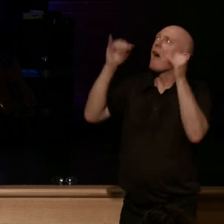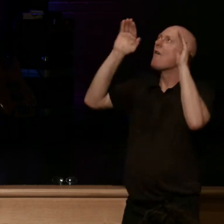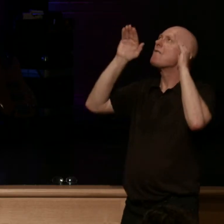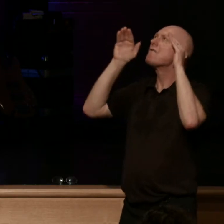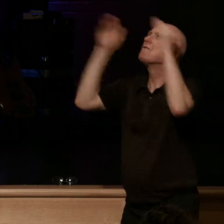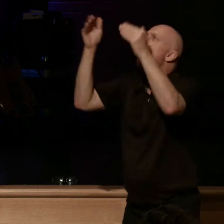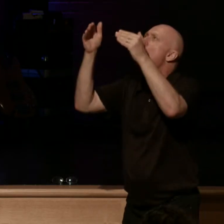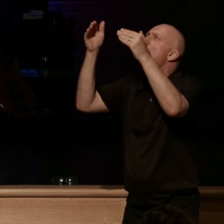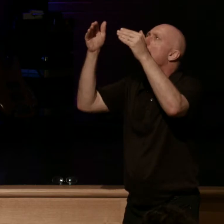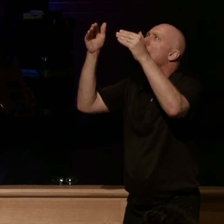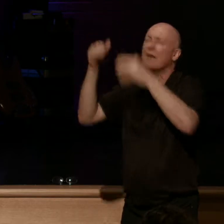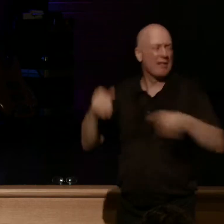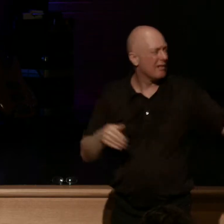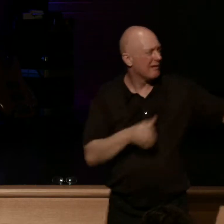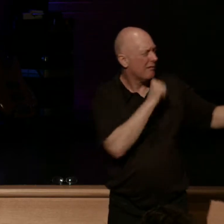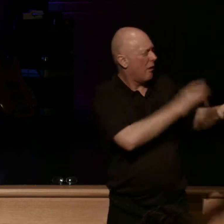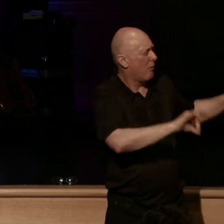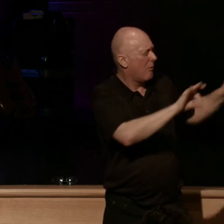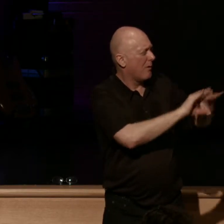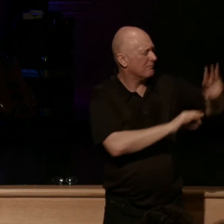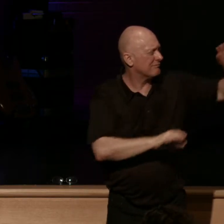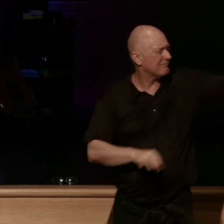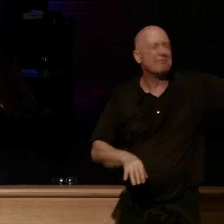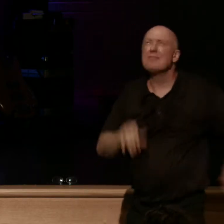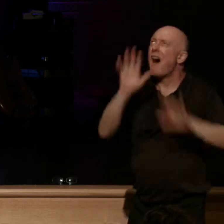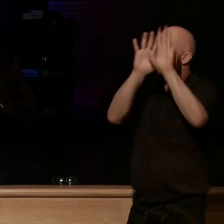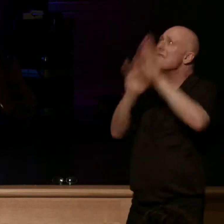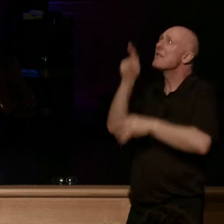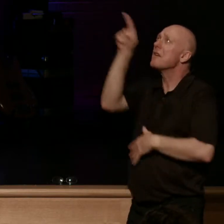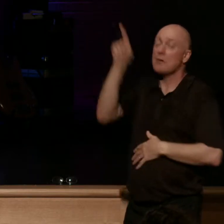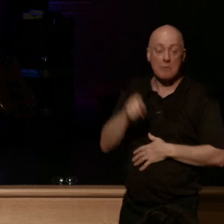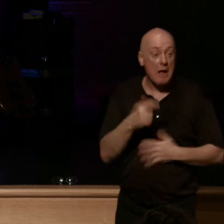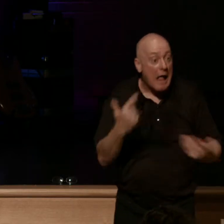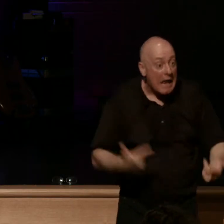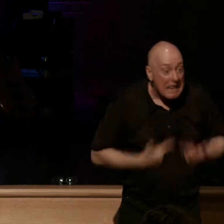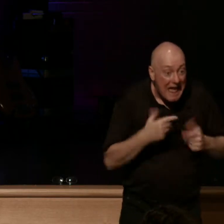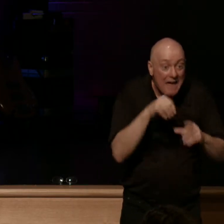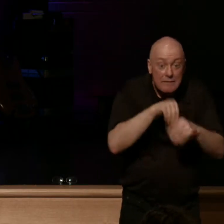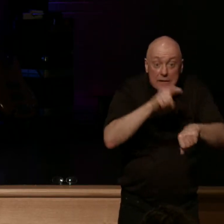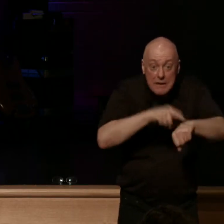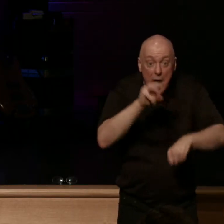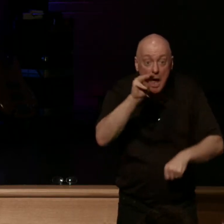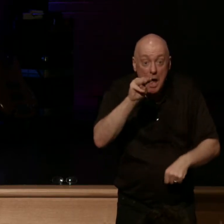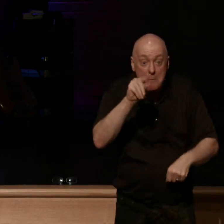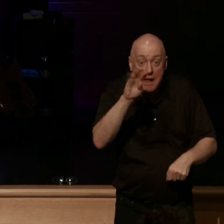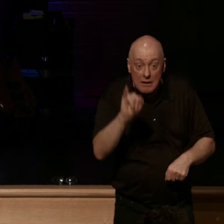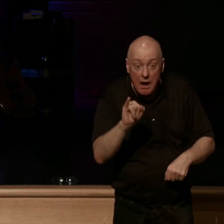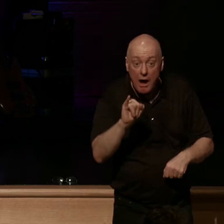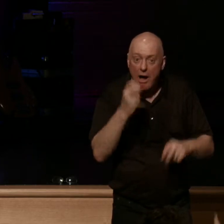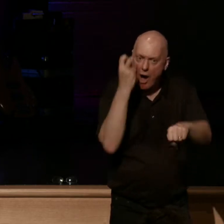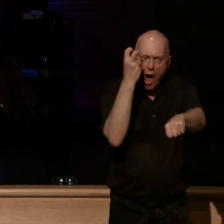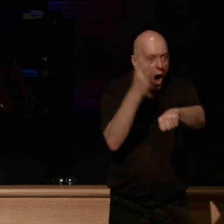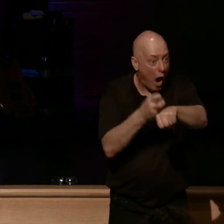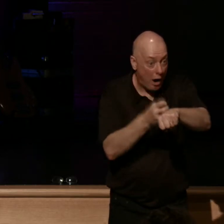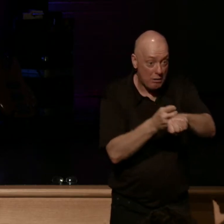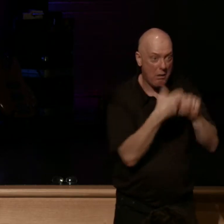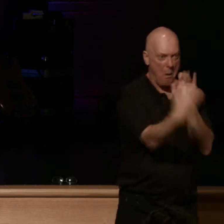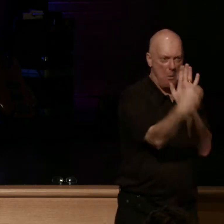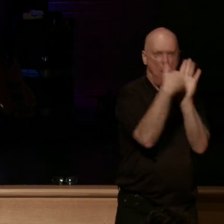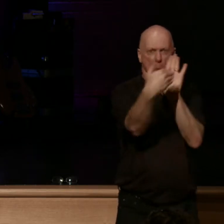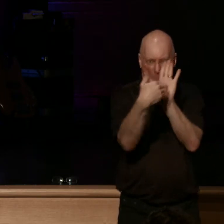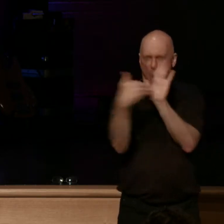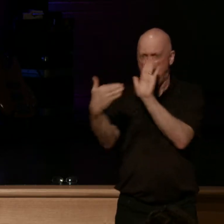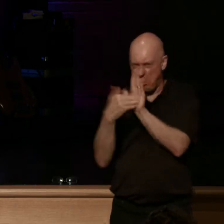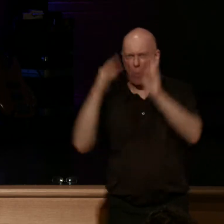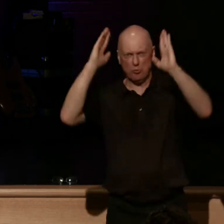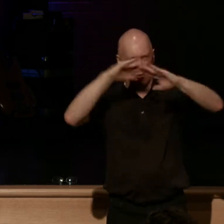that which does not matter. Life in Malachi's day was hard. The opposition was very real.